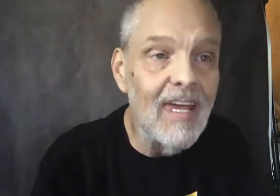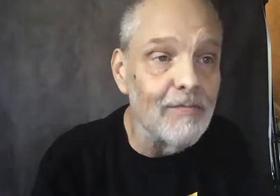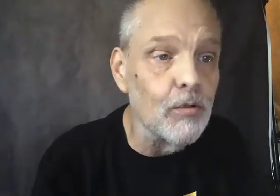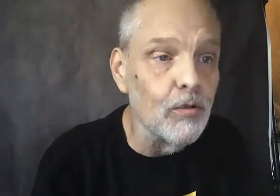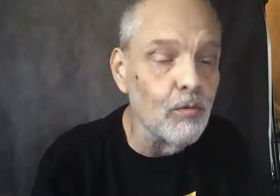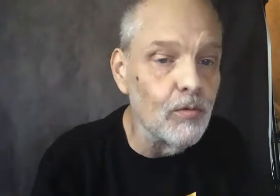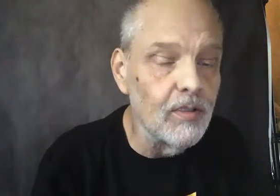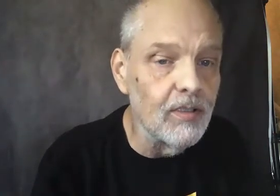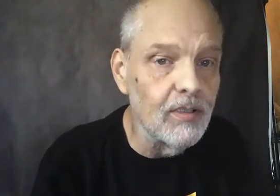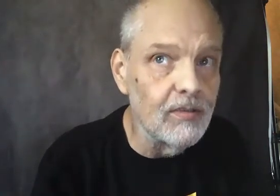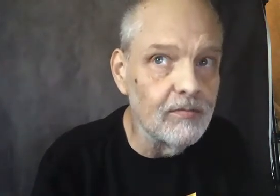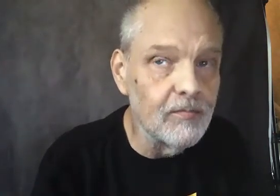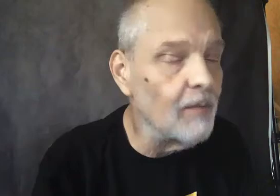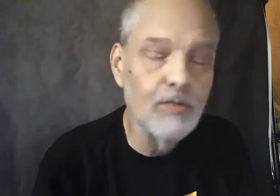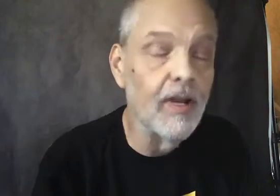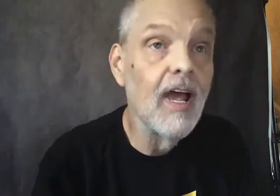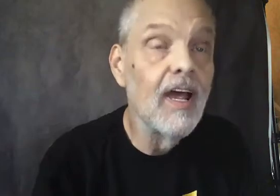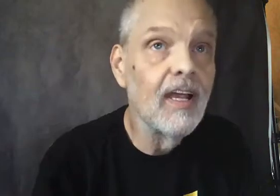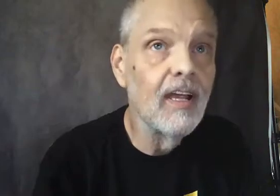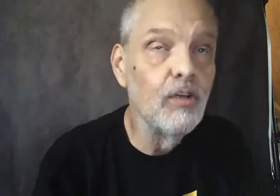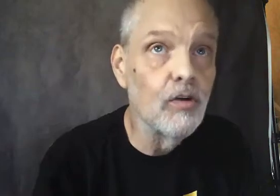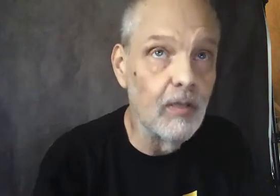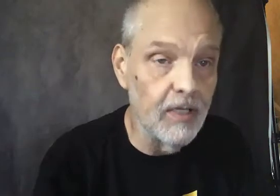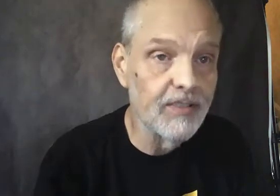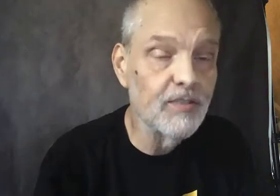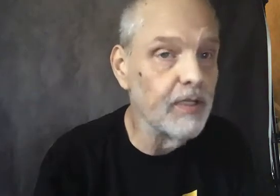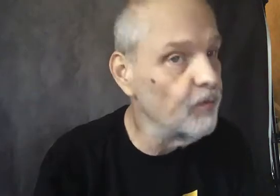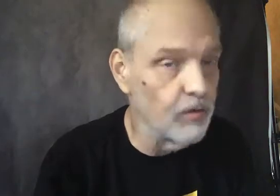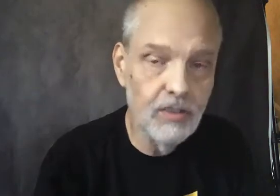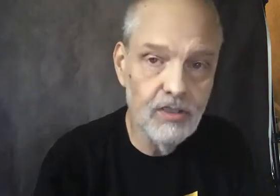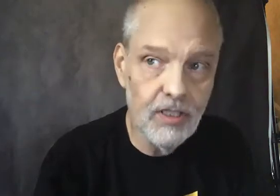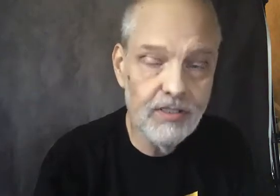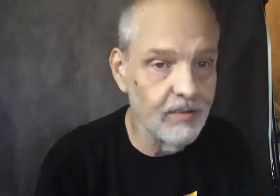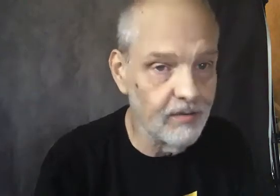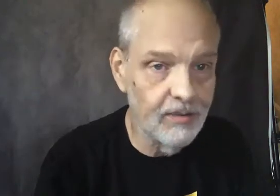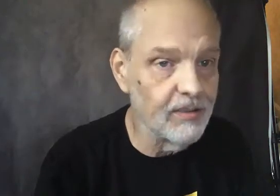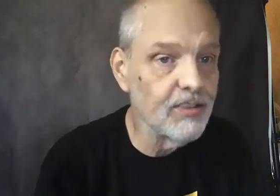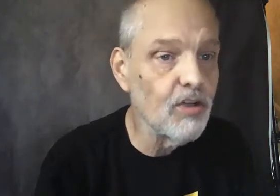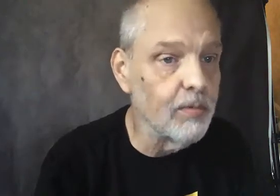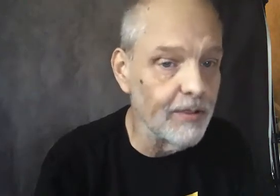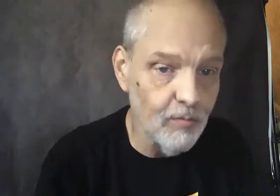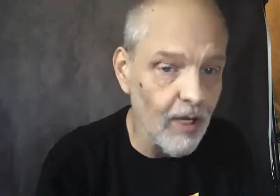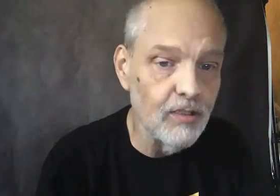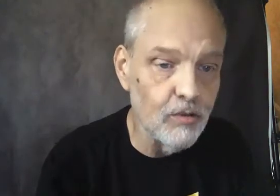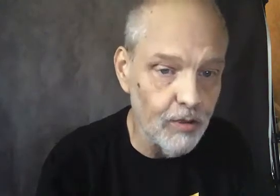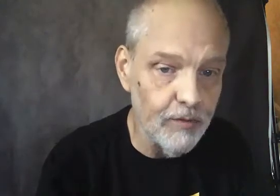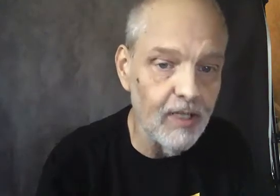If you, I'm sorry, your emails this week were just so pleasurable. I enjoyed reading